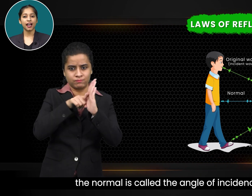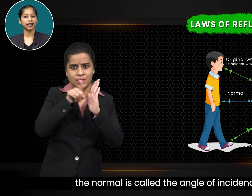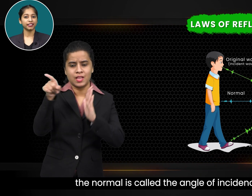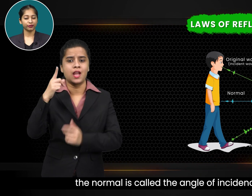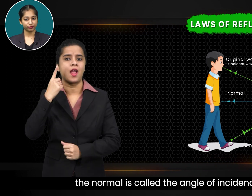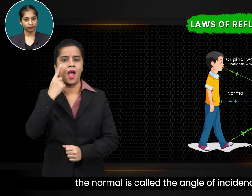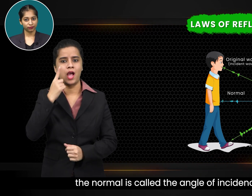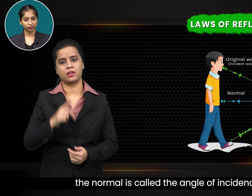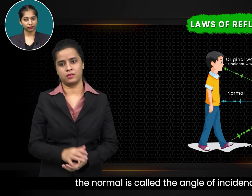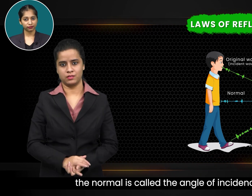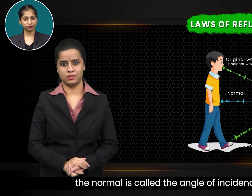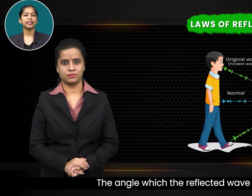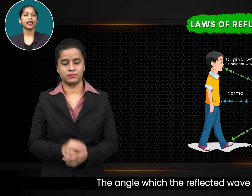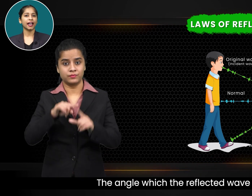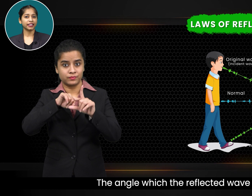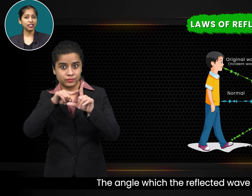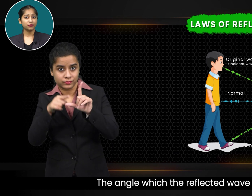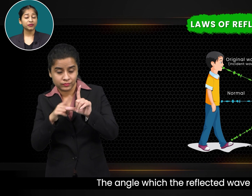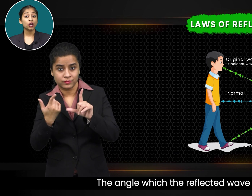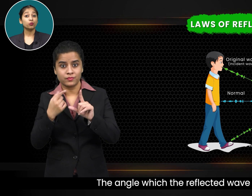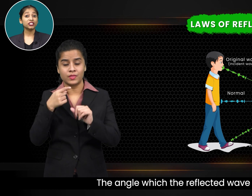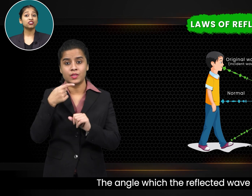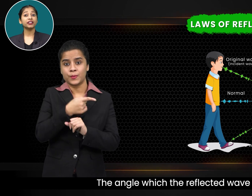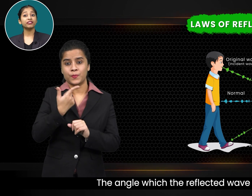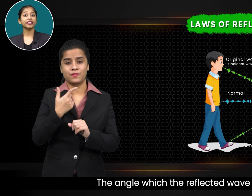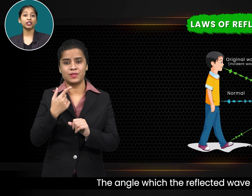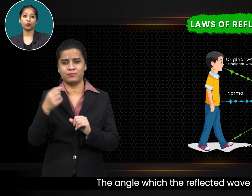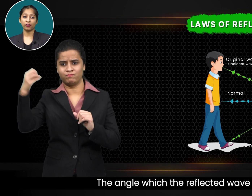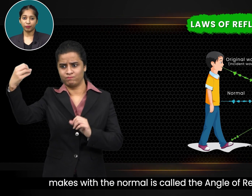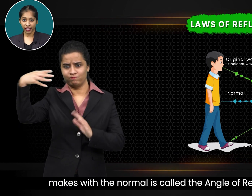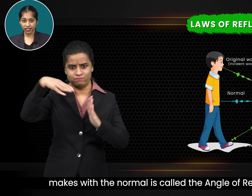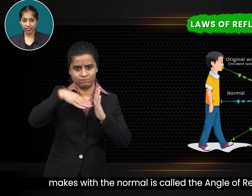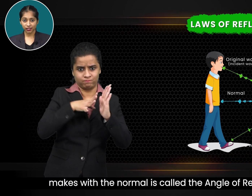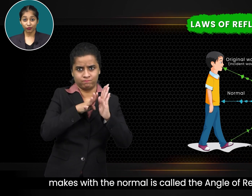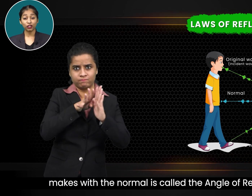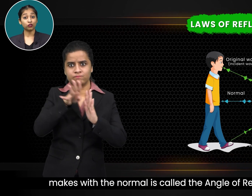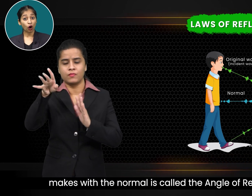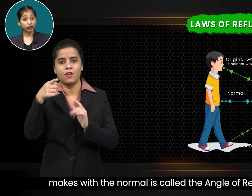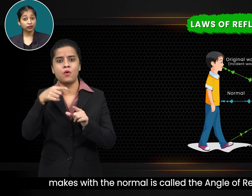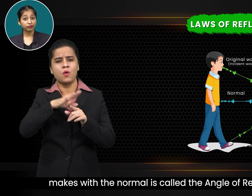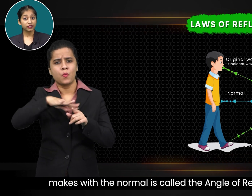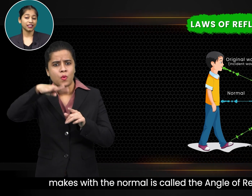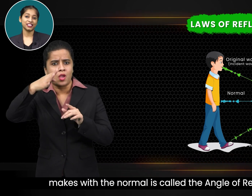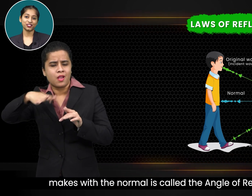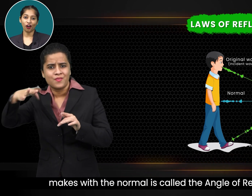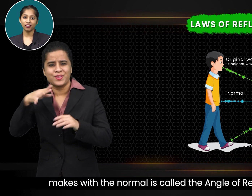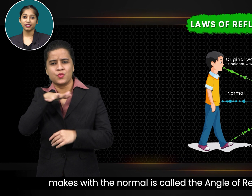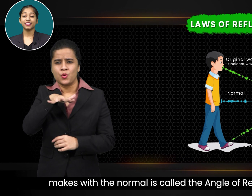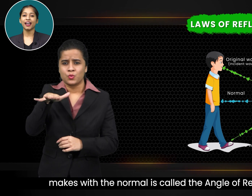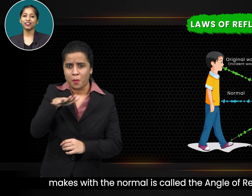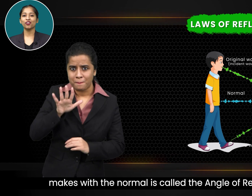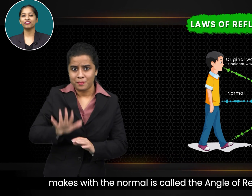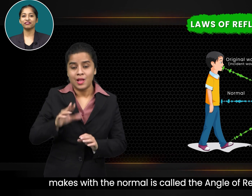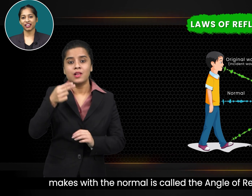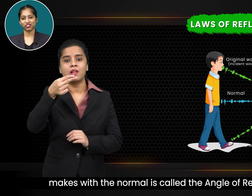incidence, I. The angle which the reflected wave makes with the normal is called